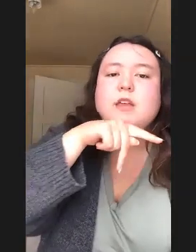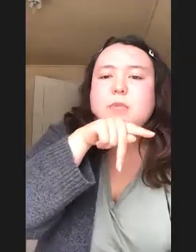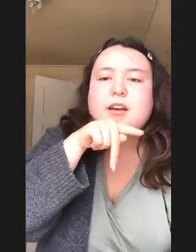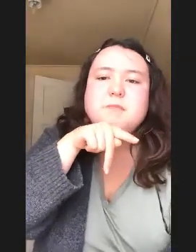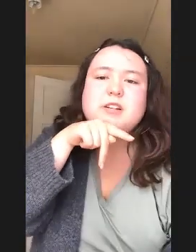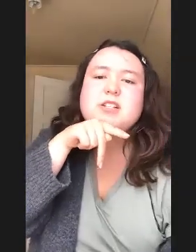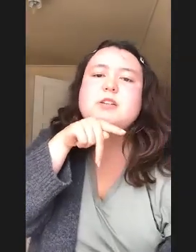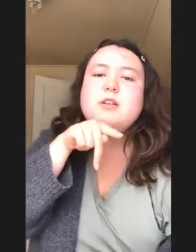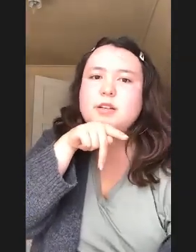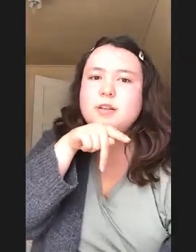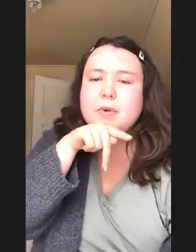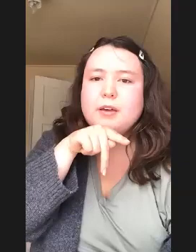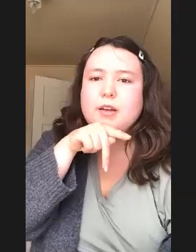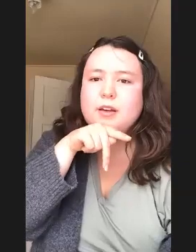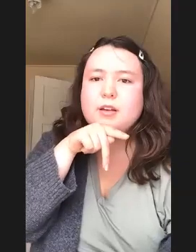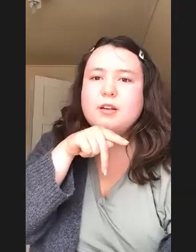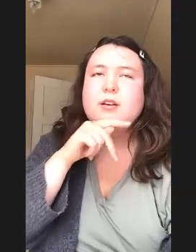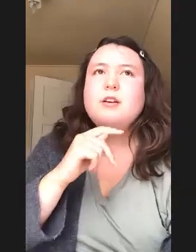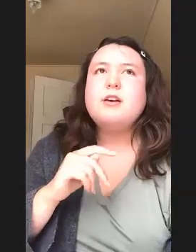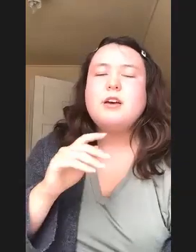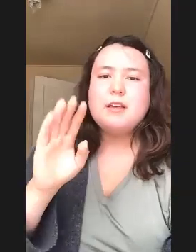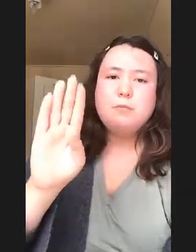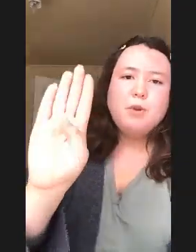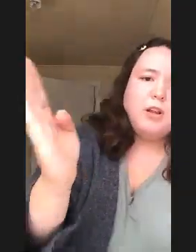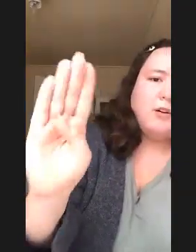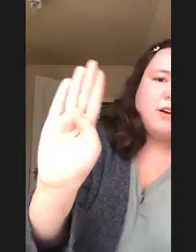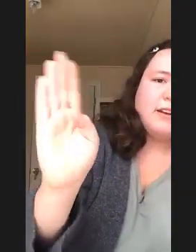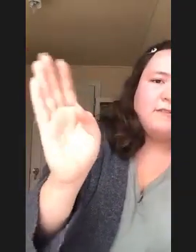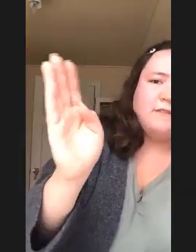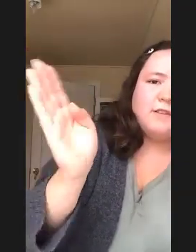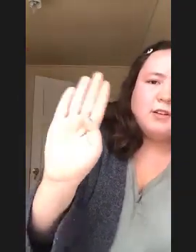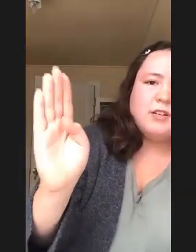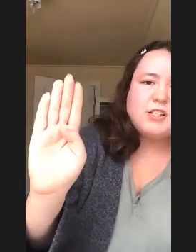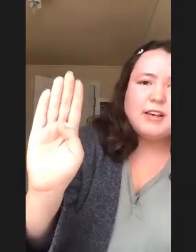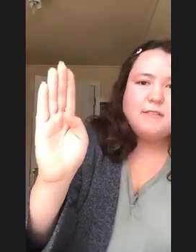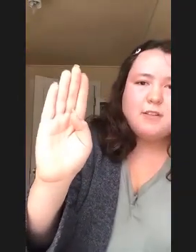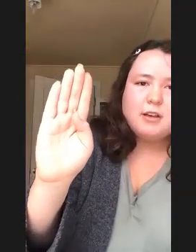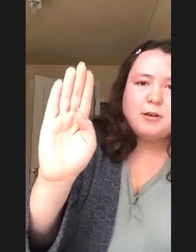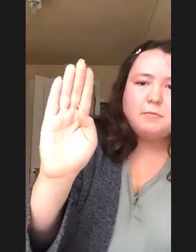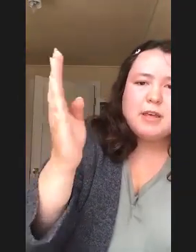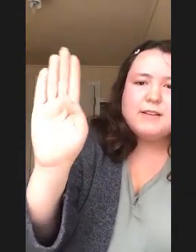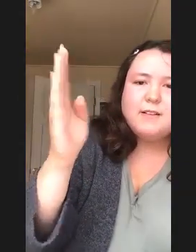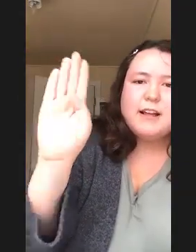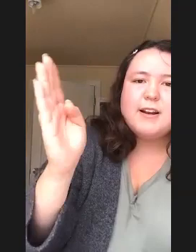then bring it up to your chin. Pink. And then blue, kind of shake it with the B letter.